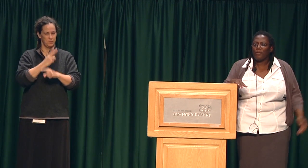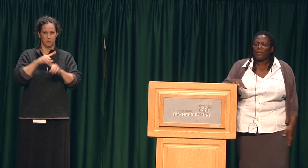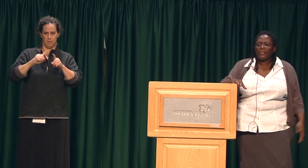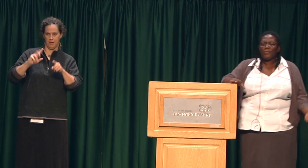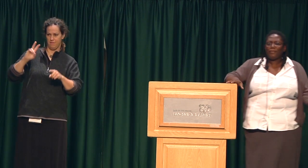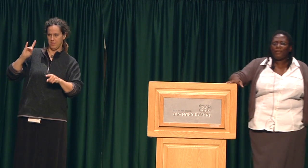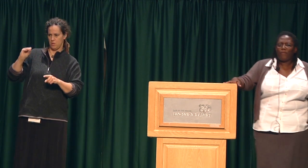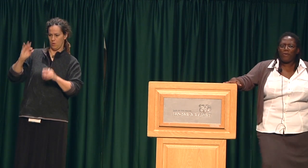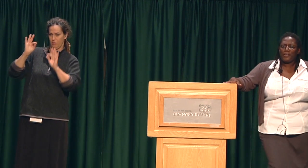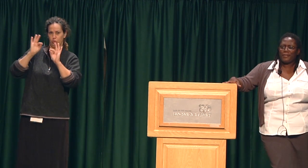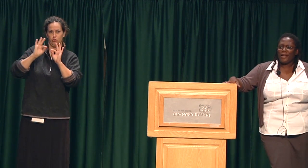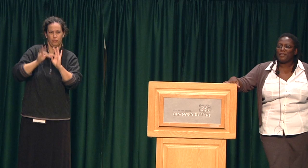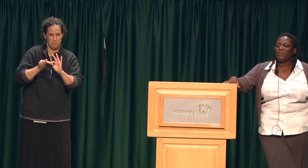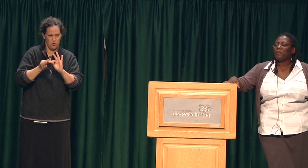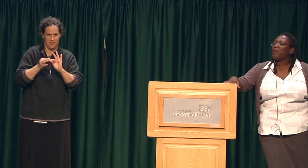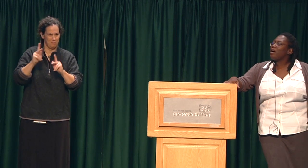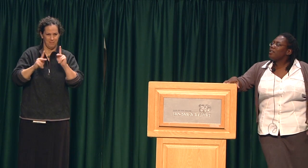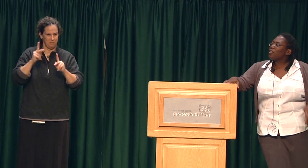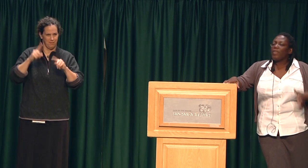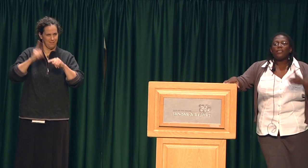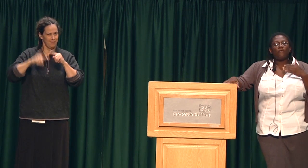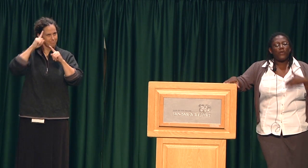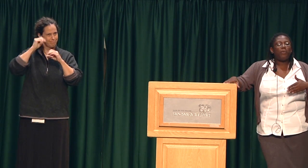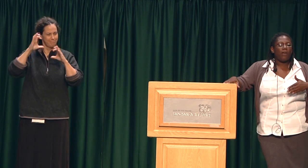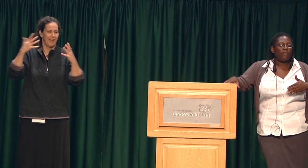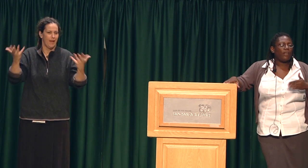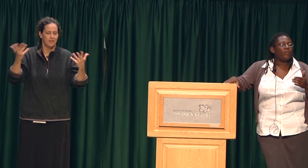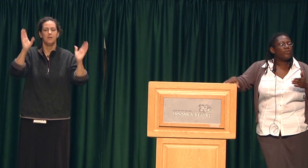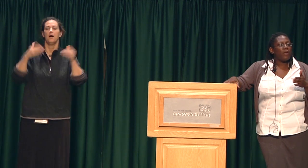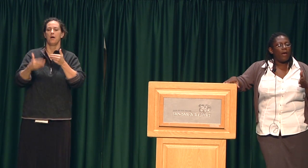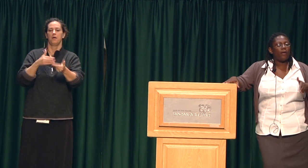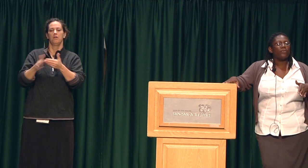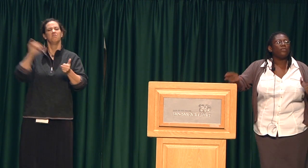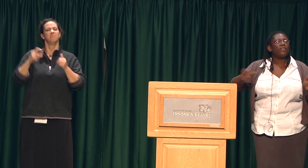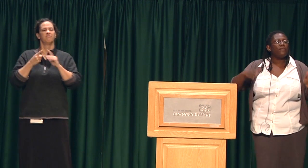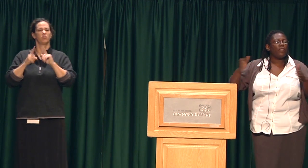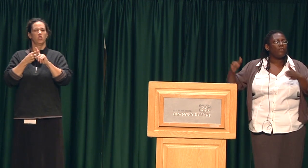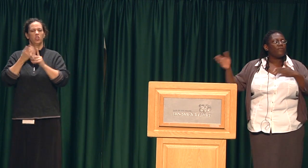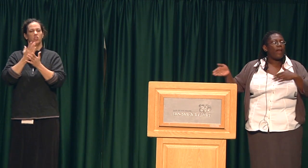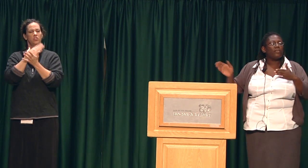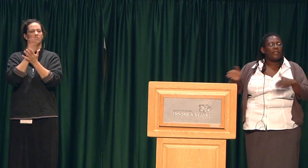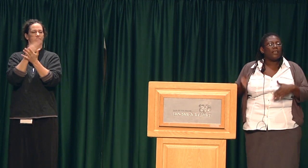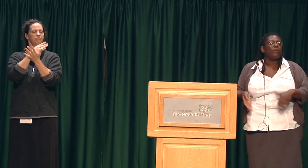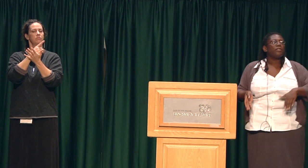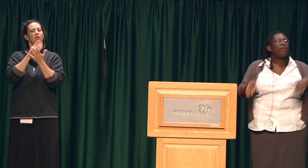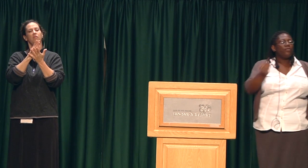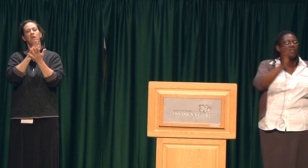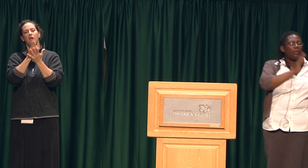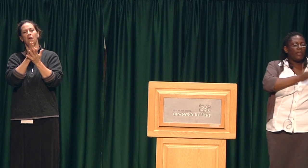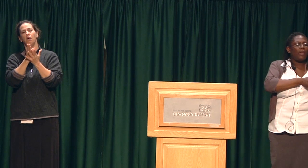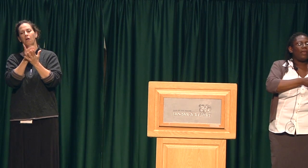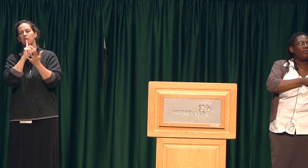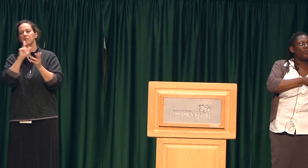video interpreting seems to be foreign sometimes to people. So that's the first part of the video and sort of how it goes. And the rest of the videos follows that sequence.